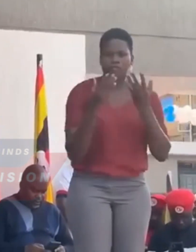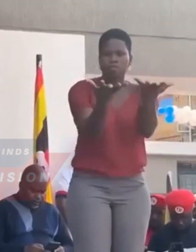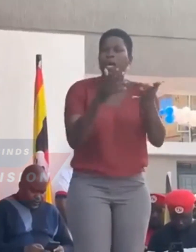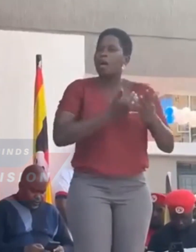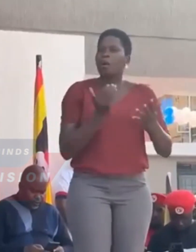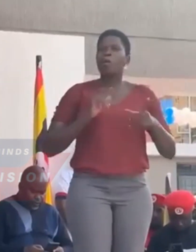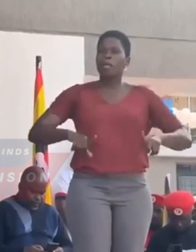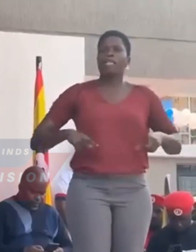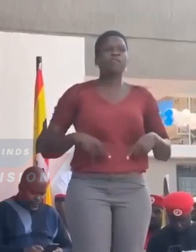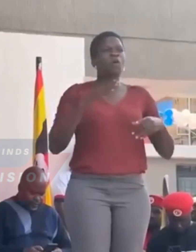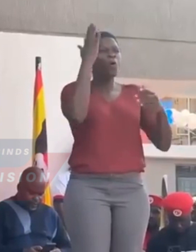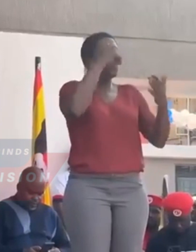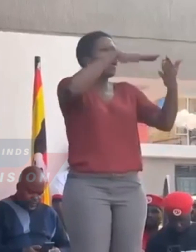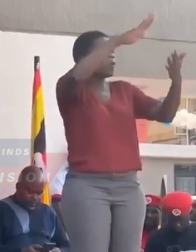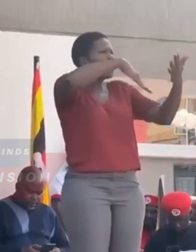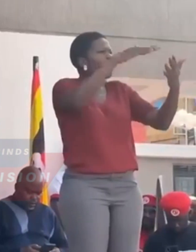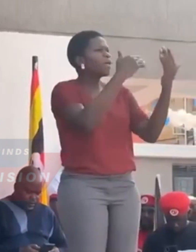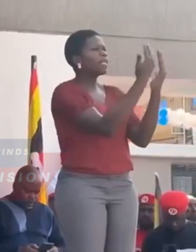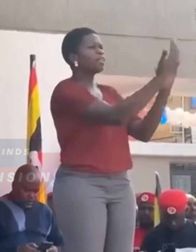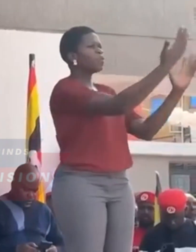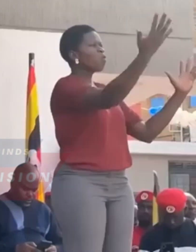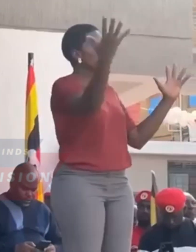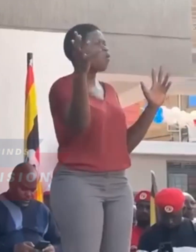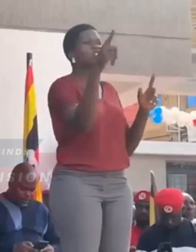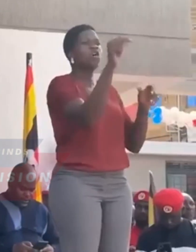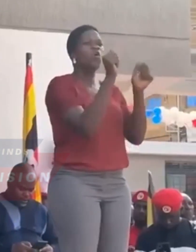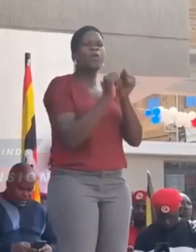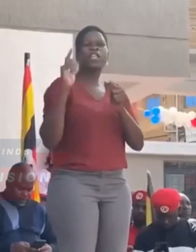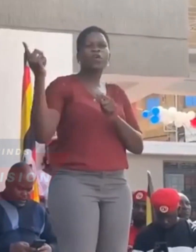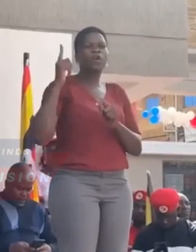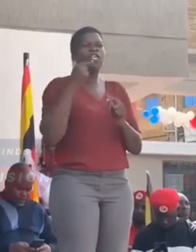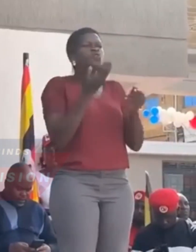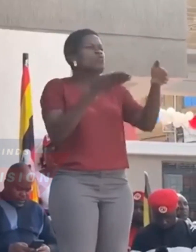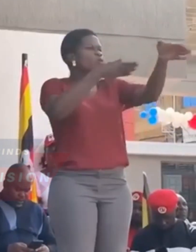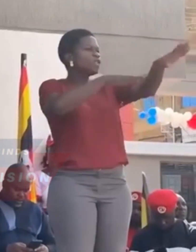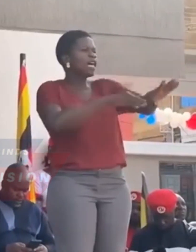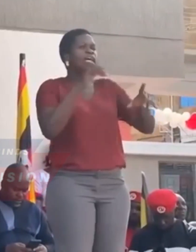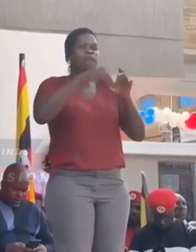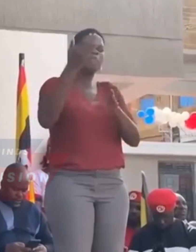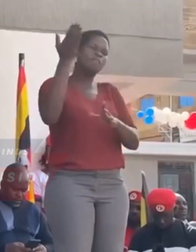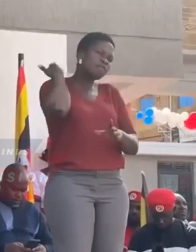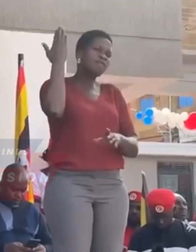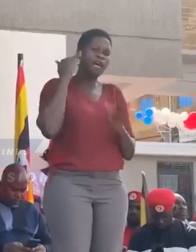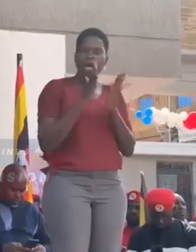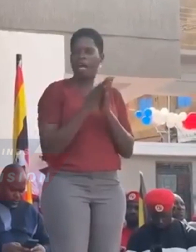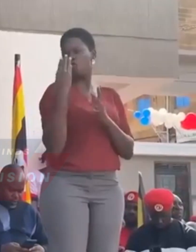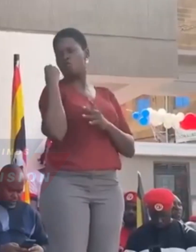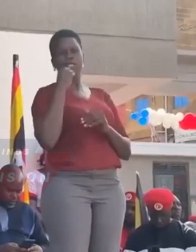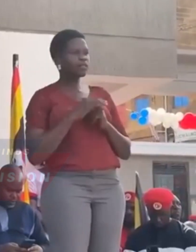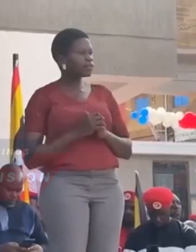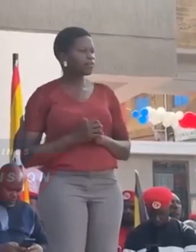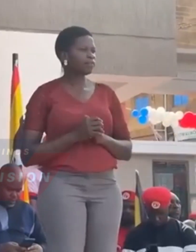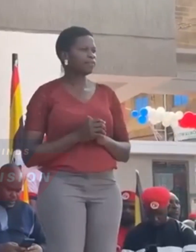maaso? Why do we paint the walls with fallen comrades in the far past and in the recent past?